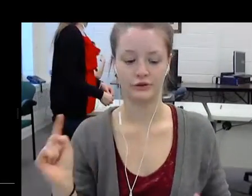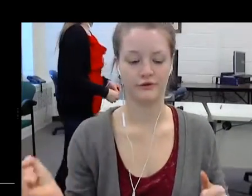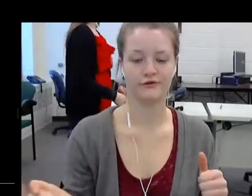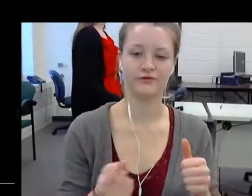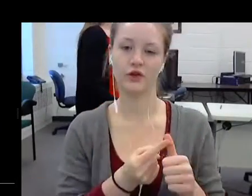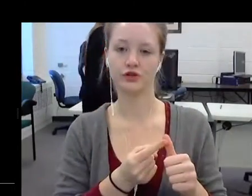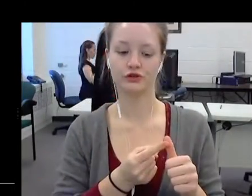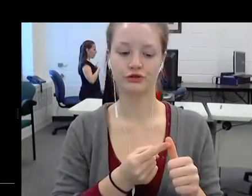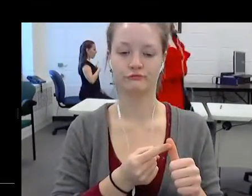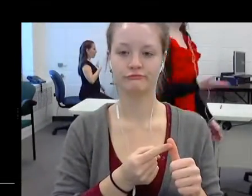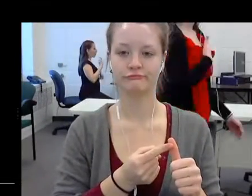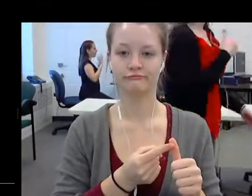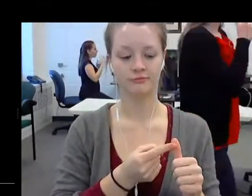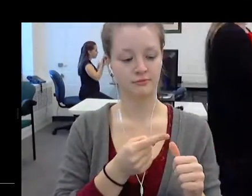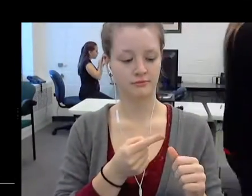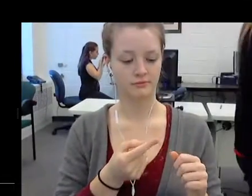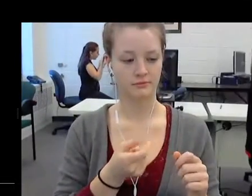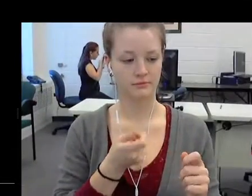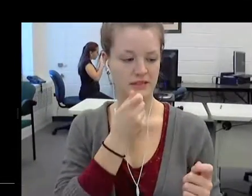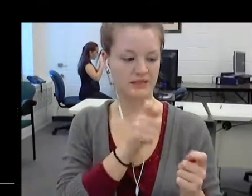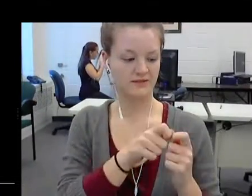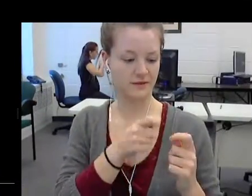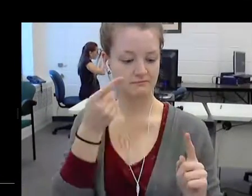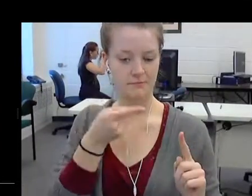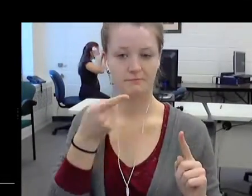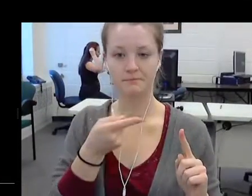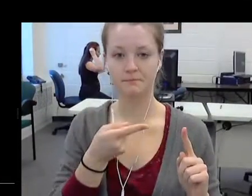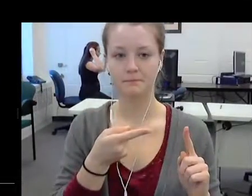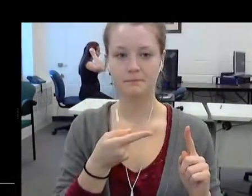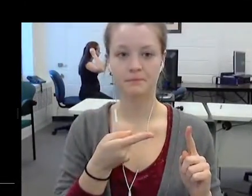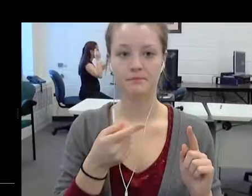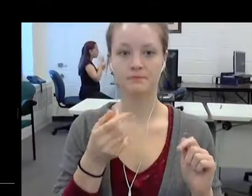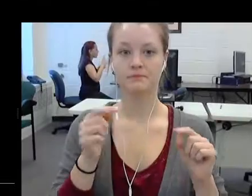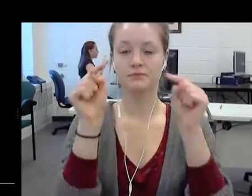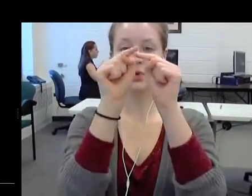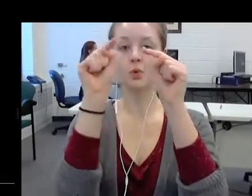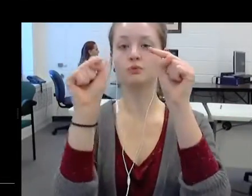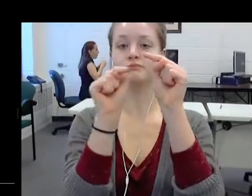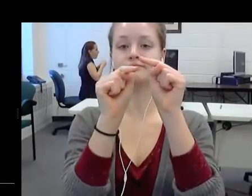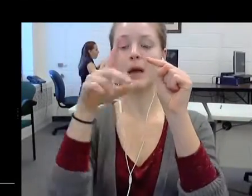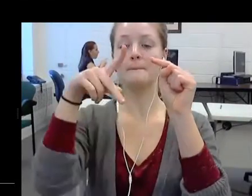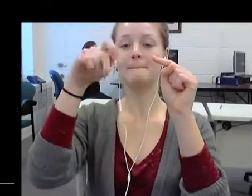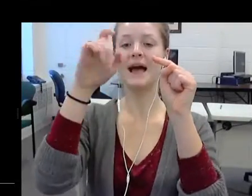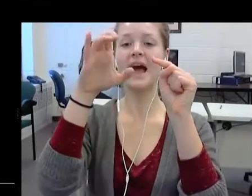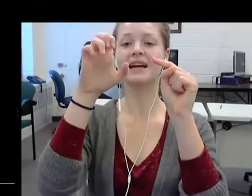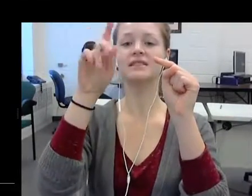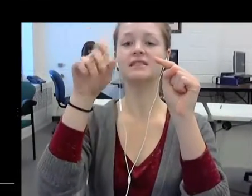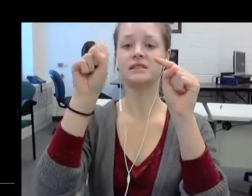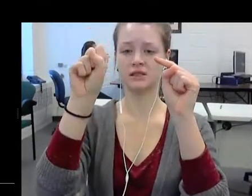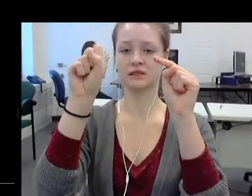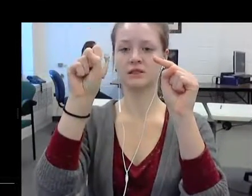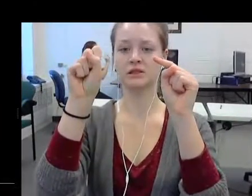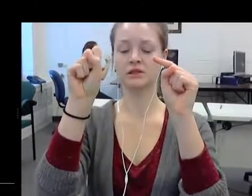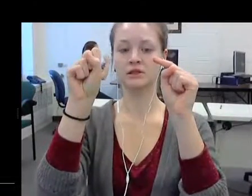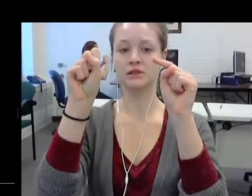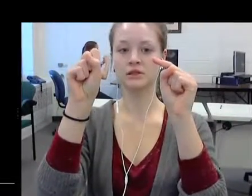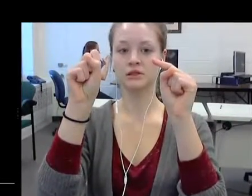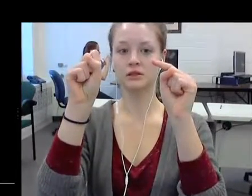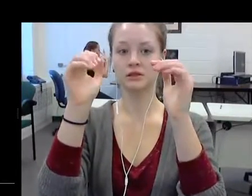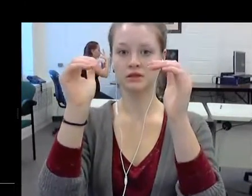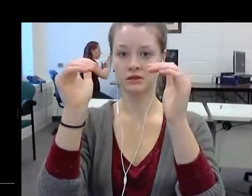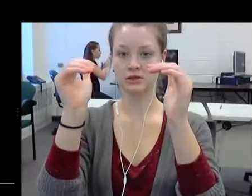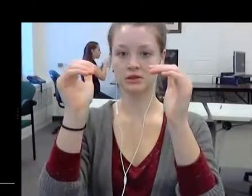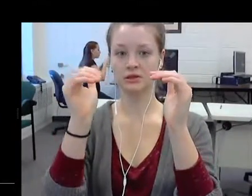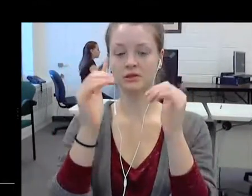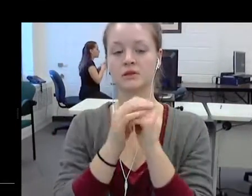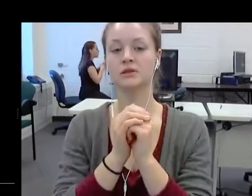I'll put a box around that in the notes on the right-hand side, so we've got packs. And then for